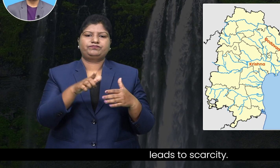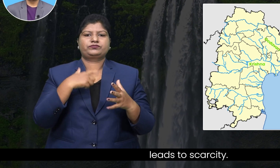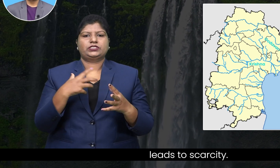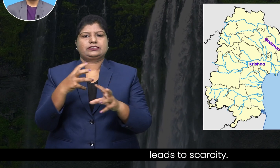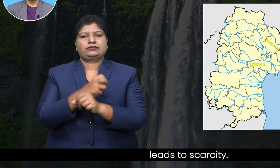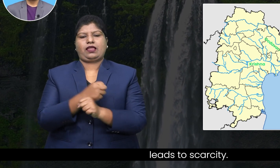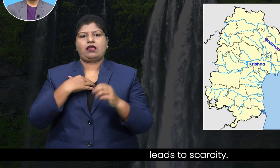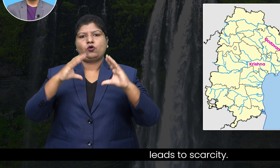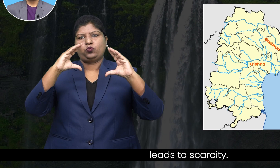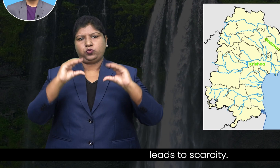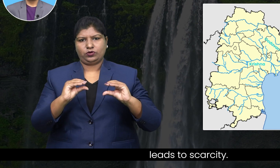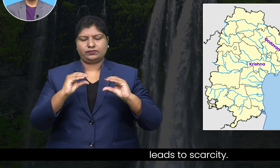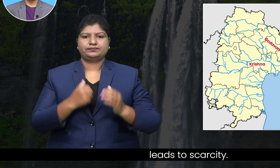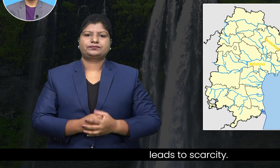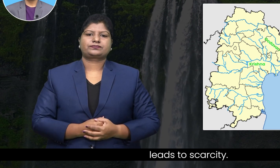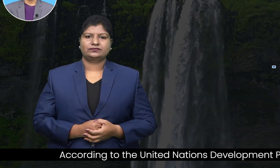scarcity.